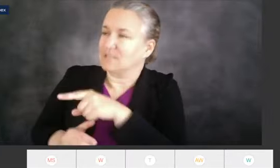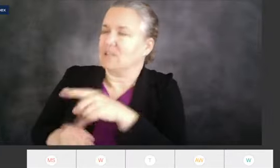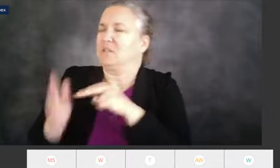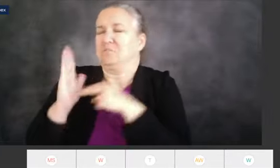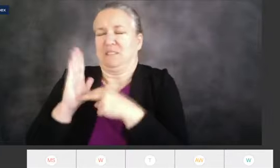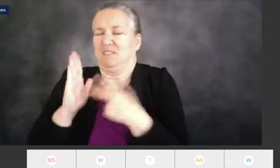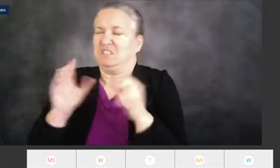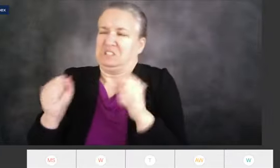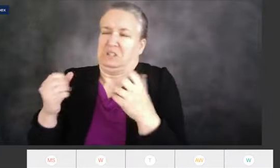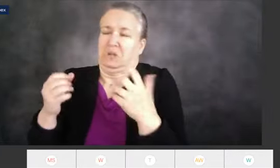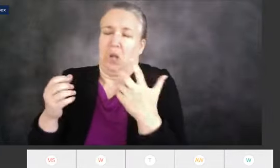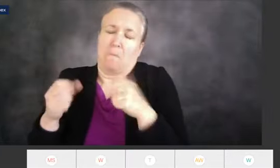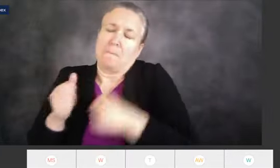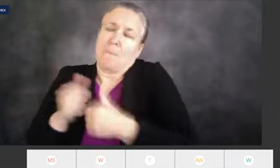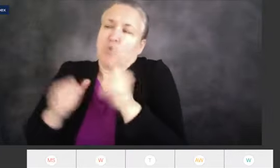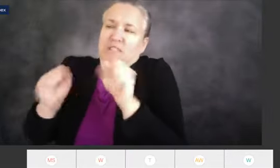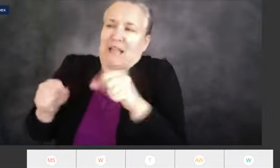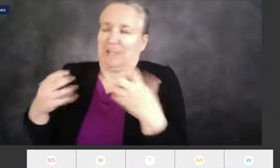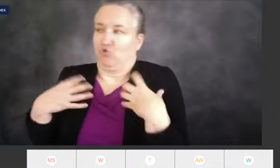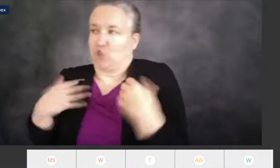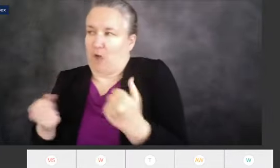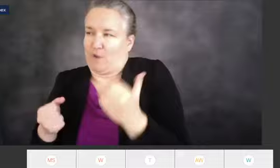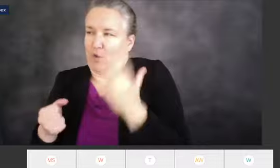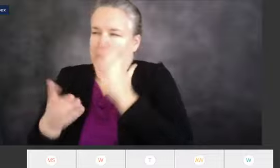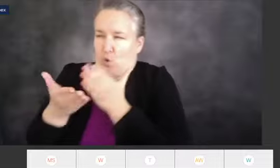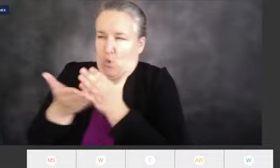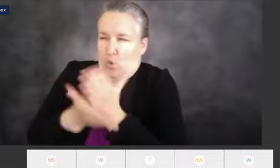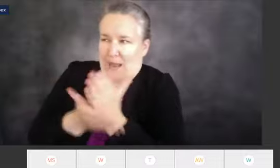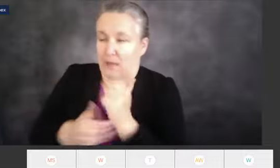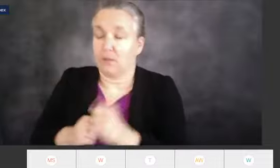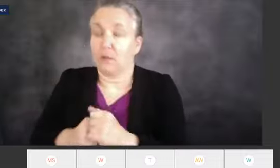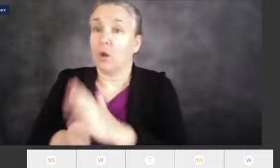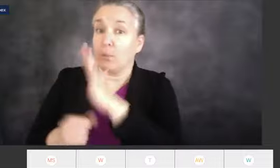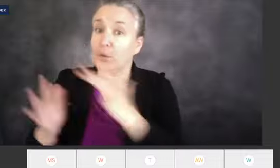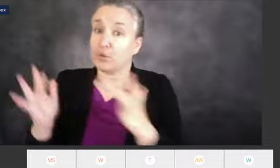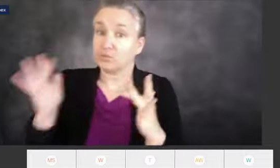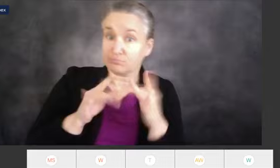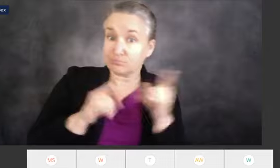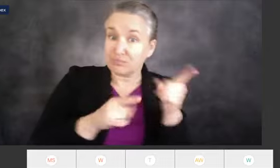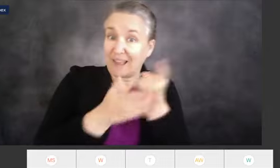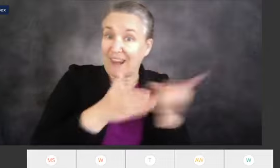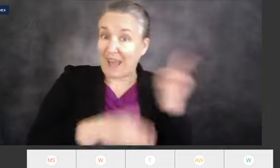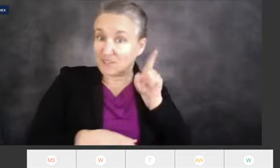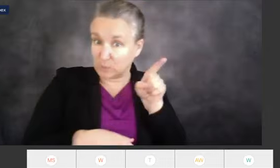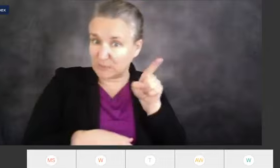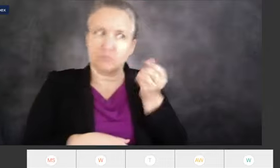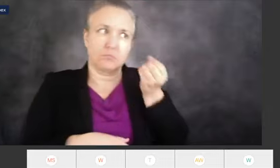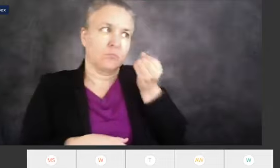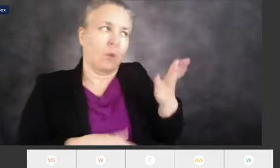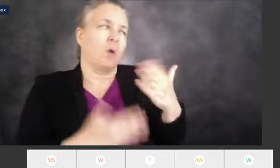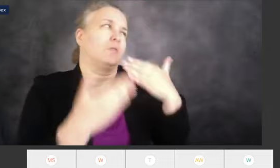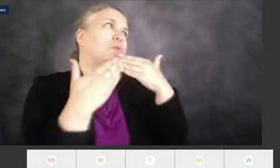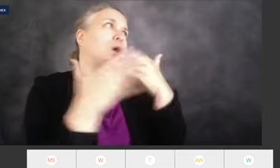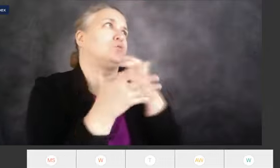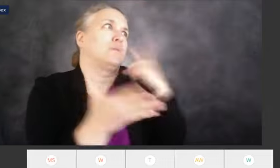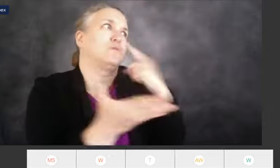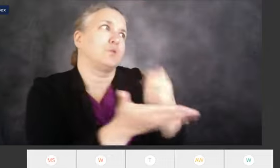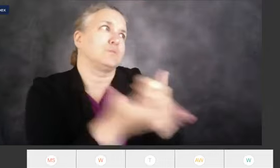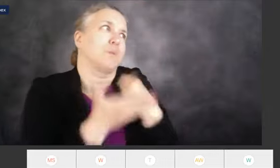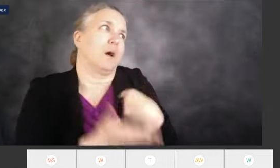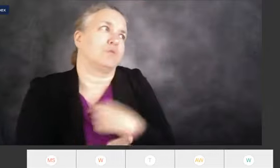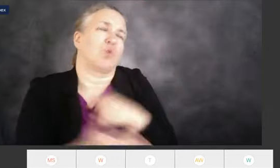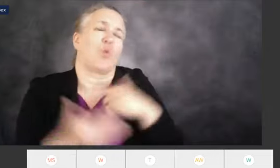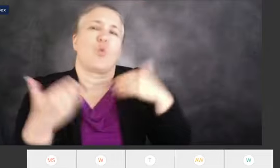to recover and be okay. The mom emailed the contact tracer last week with a big thank you. The teen